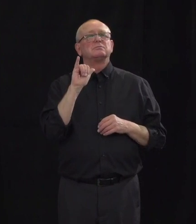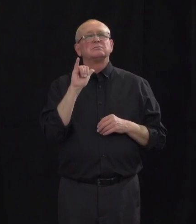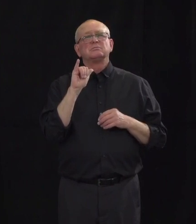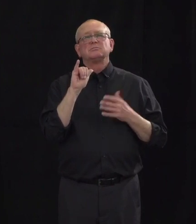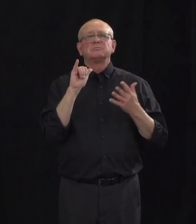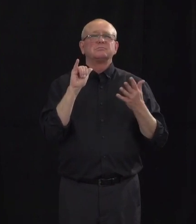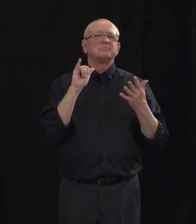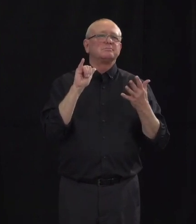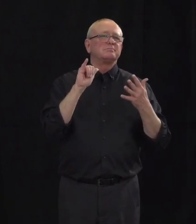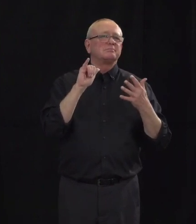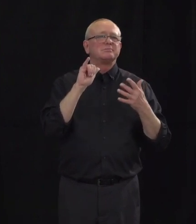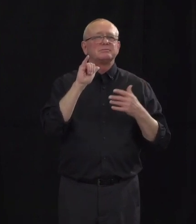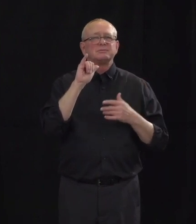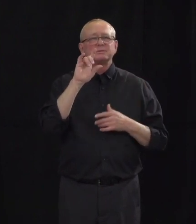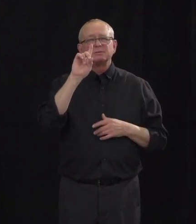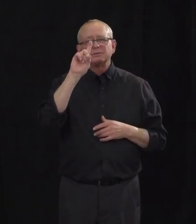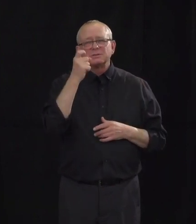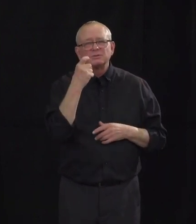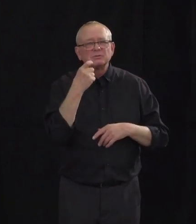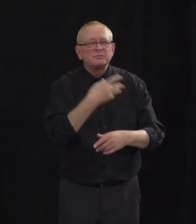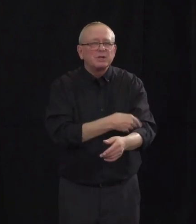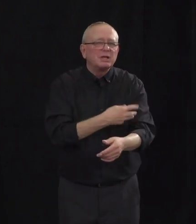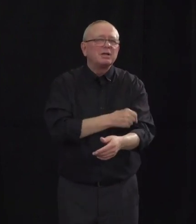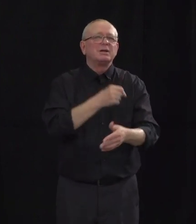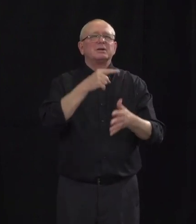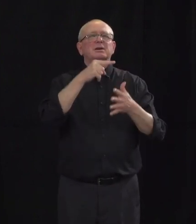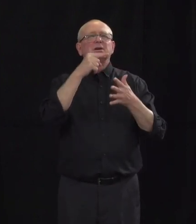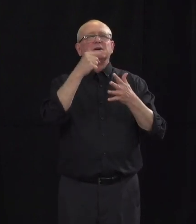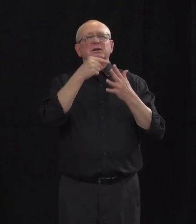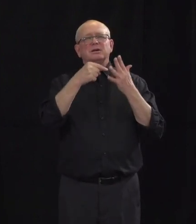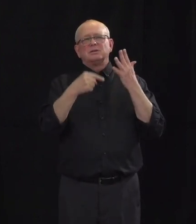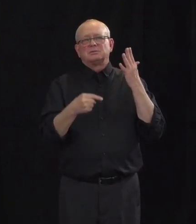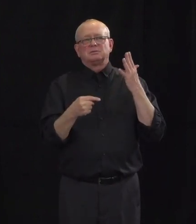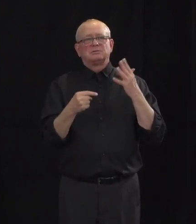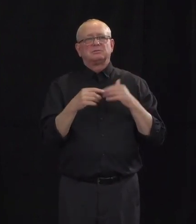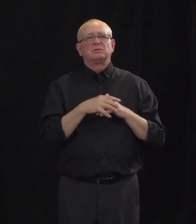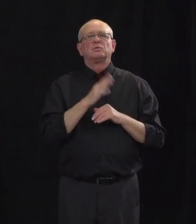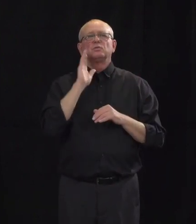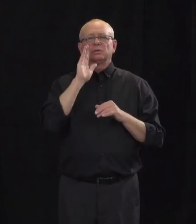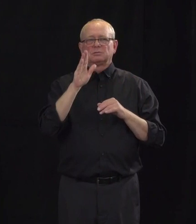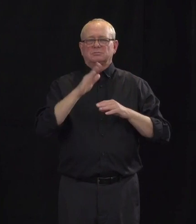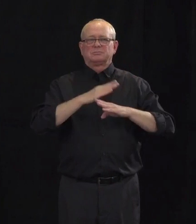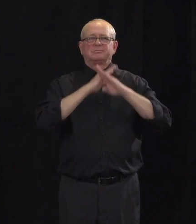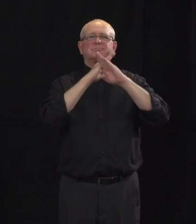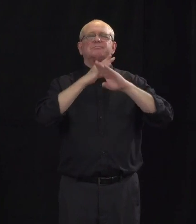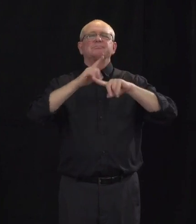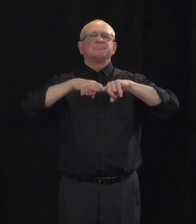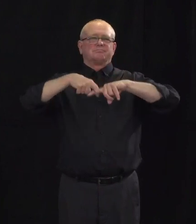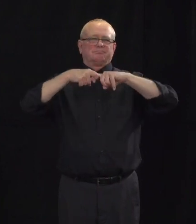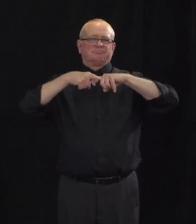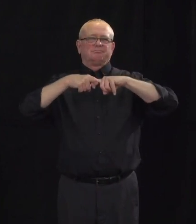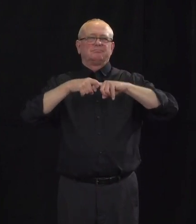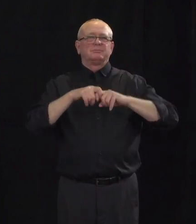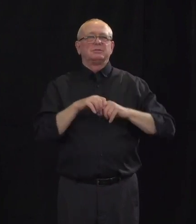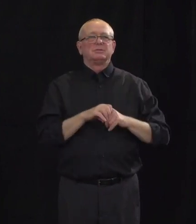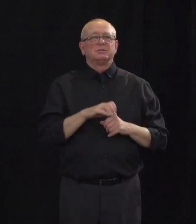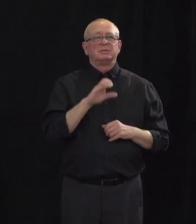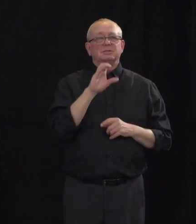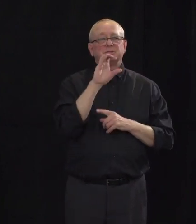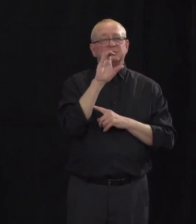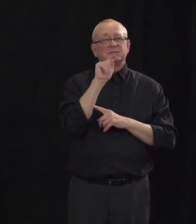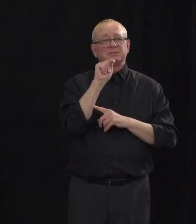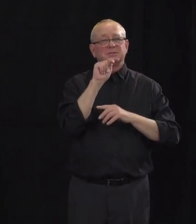emergent outpatient CTs and MRI scans will still receive one. This will help